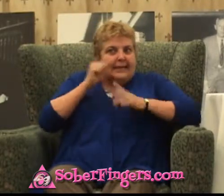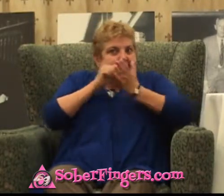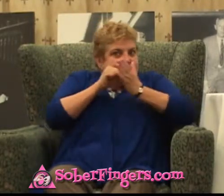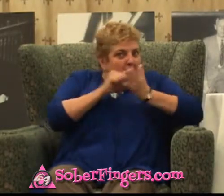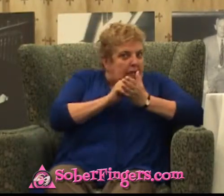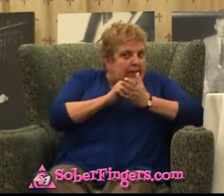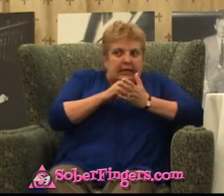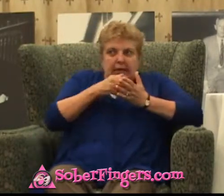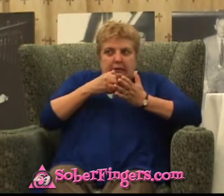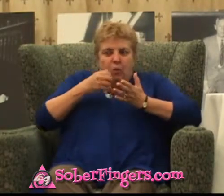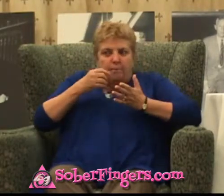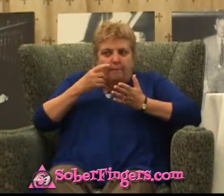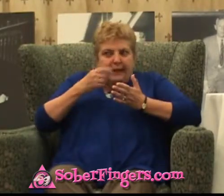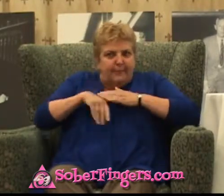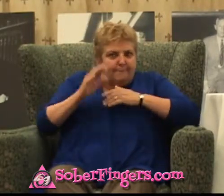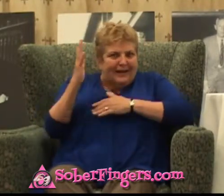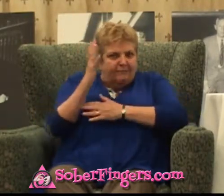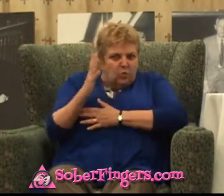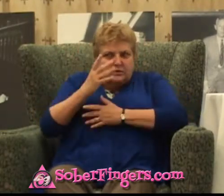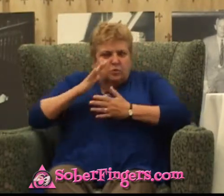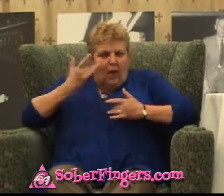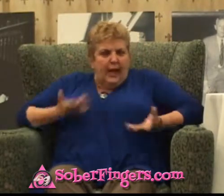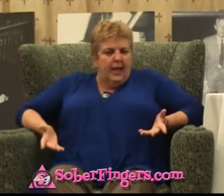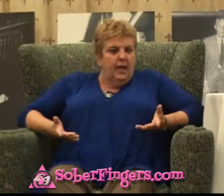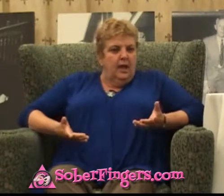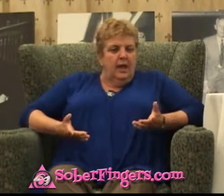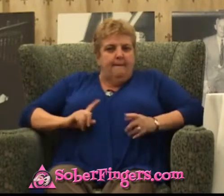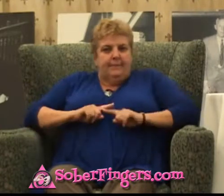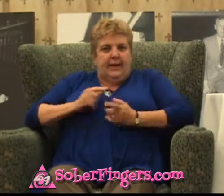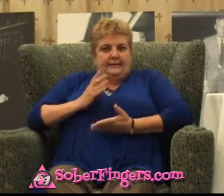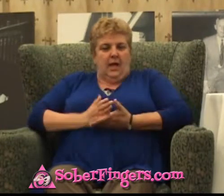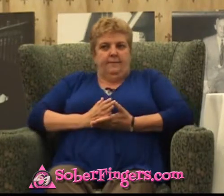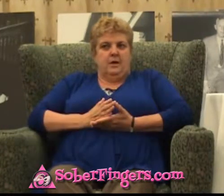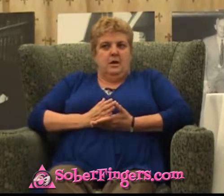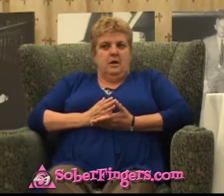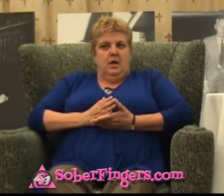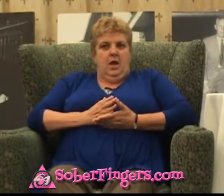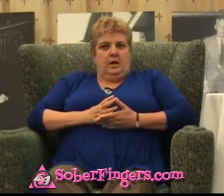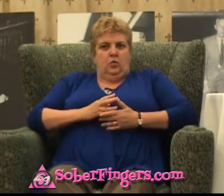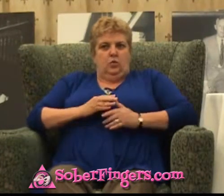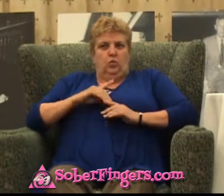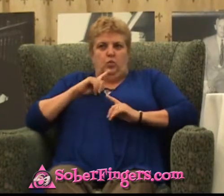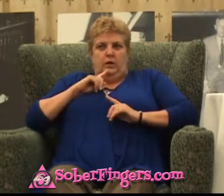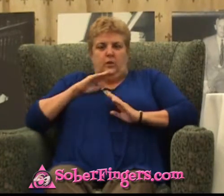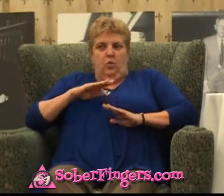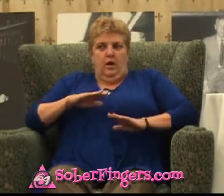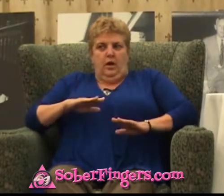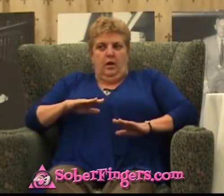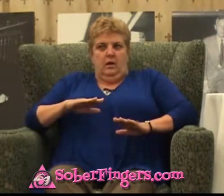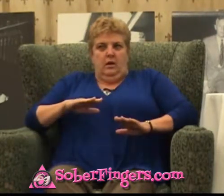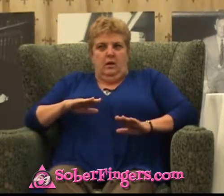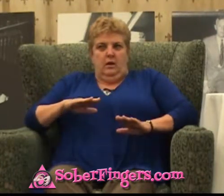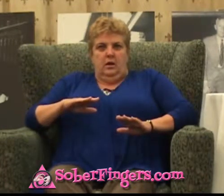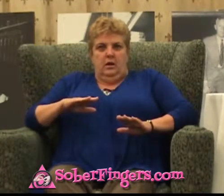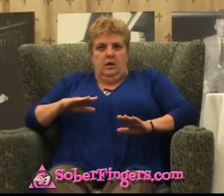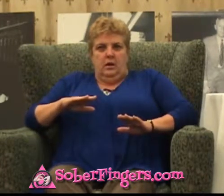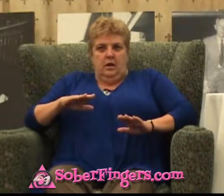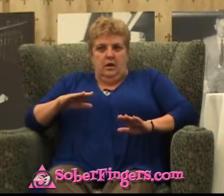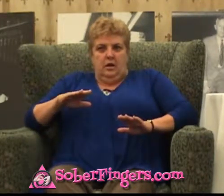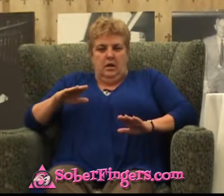But what I did, though, is I stopped, and I got real still, and I got real quiet. And then what I